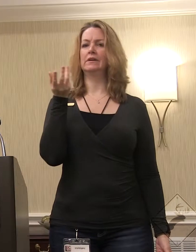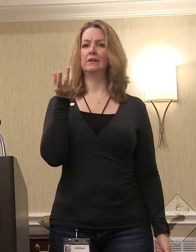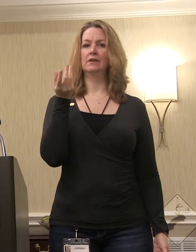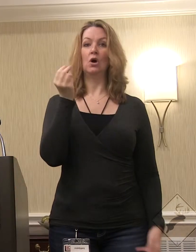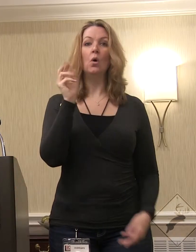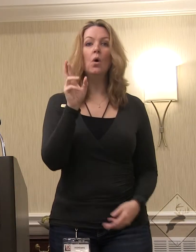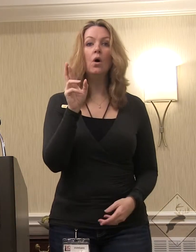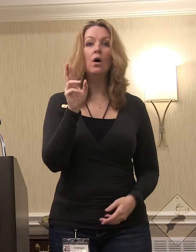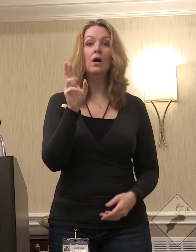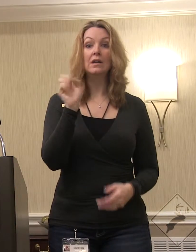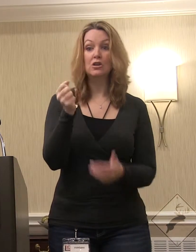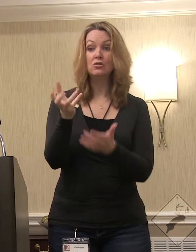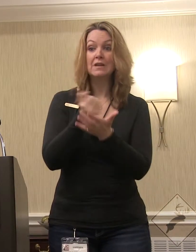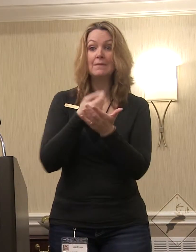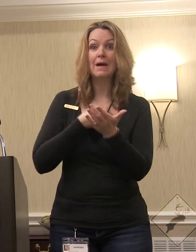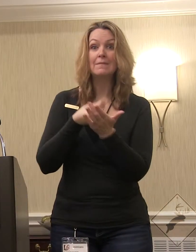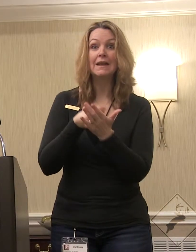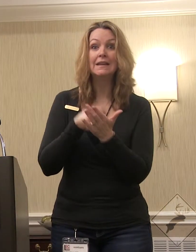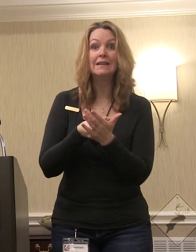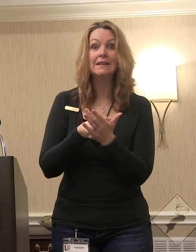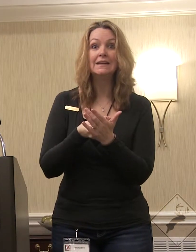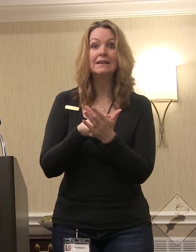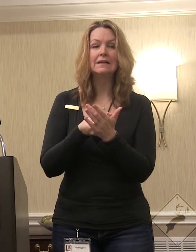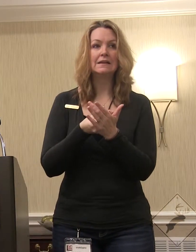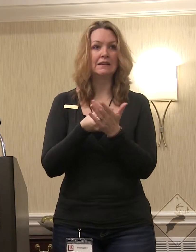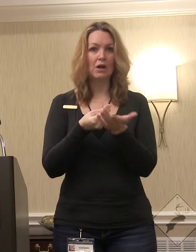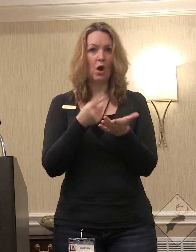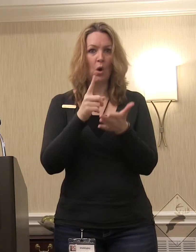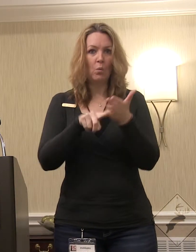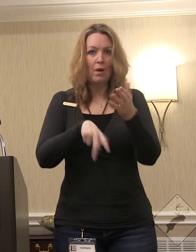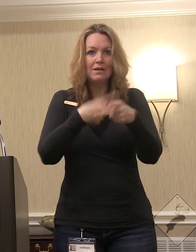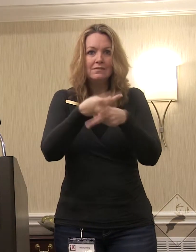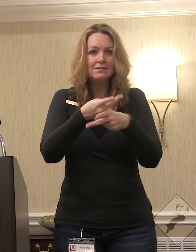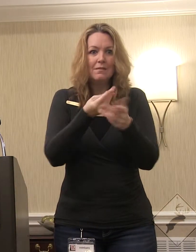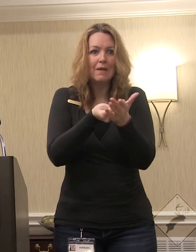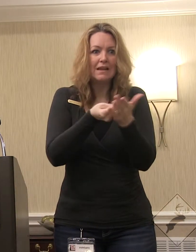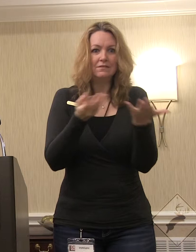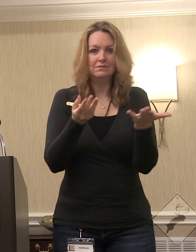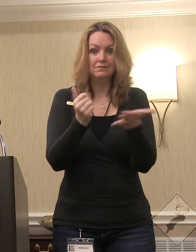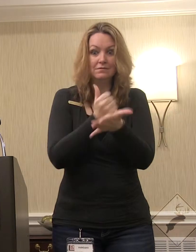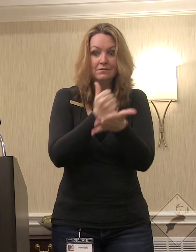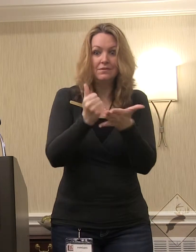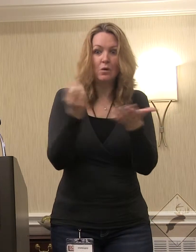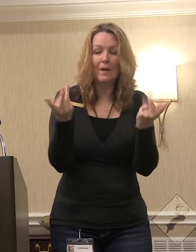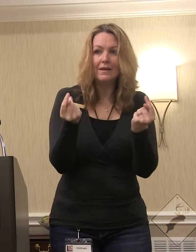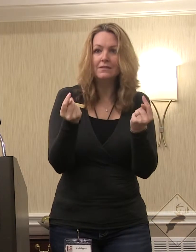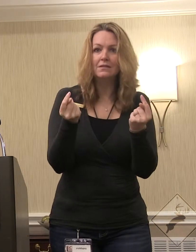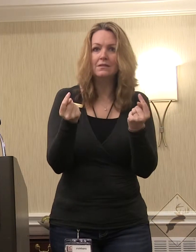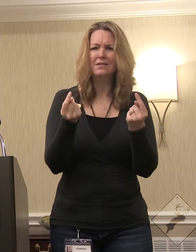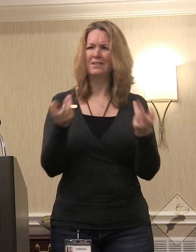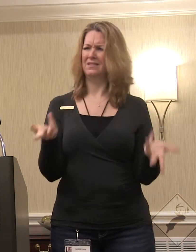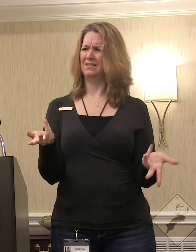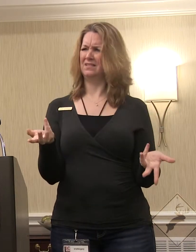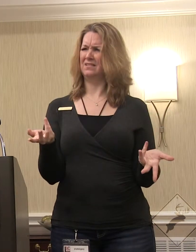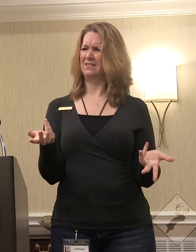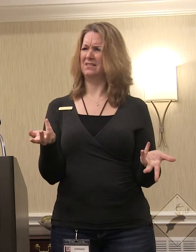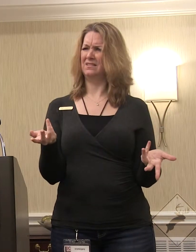Or can you take my money? Or what form of payment do you take? Really? You passed up these